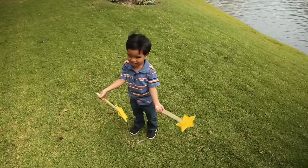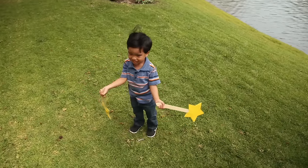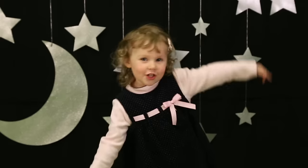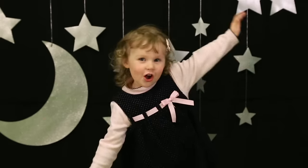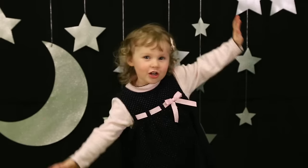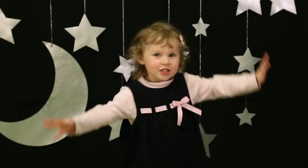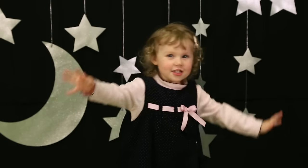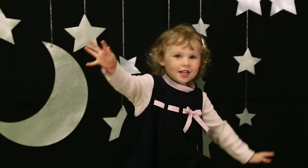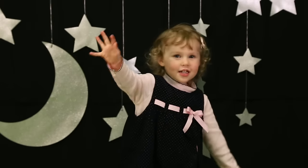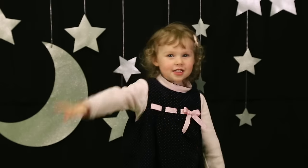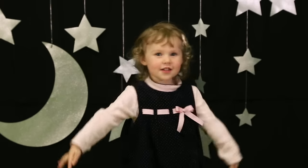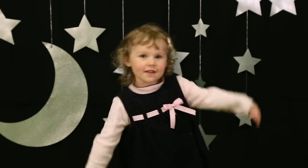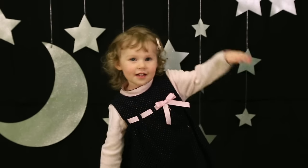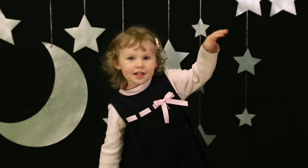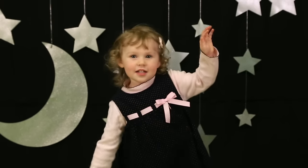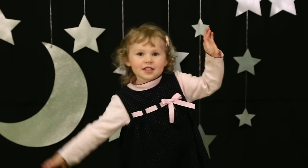faraway sun.